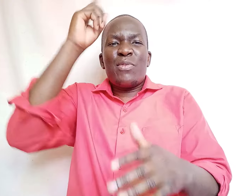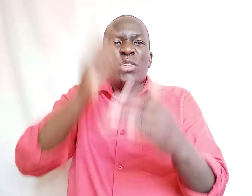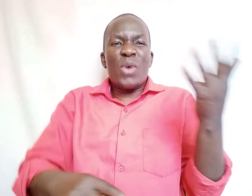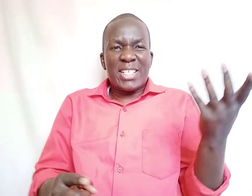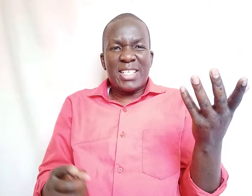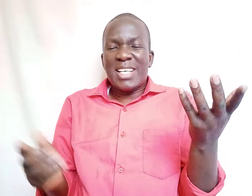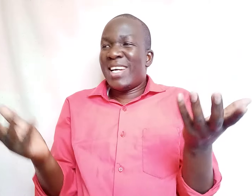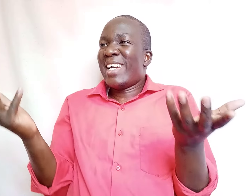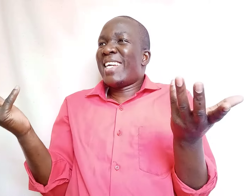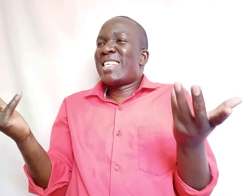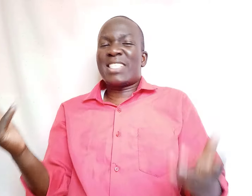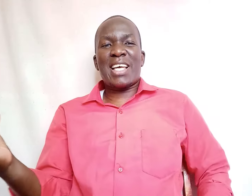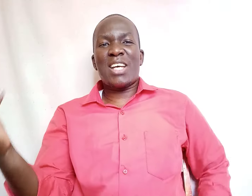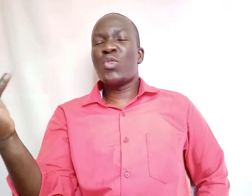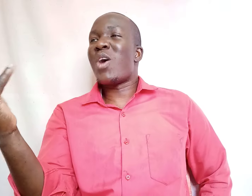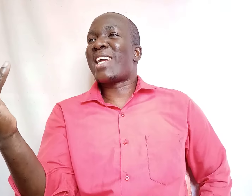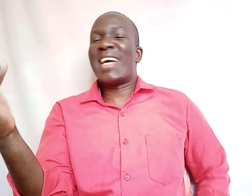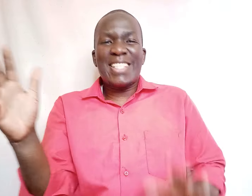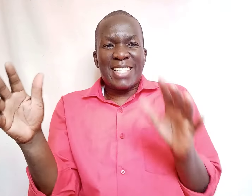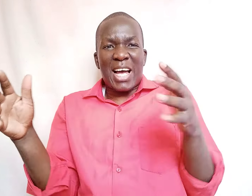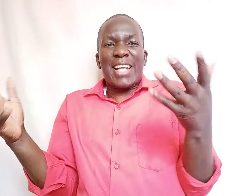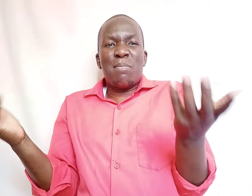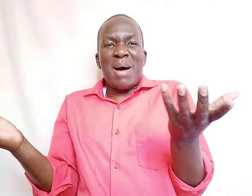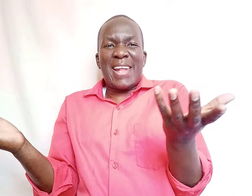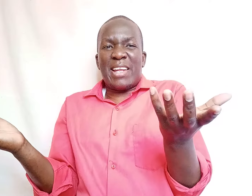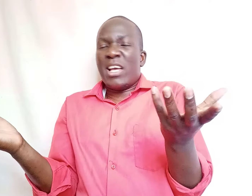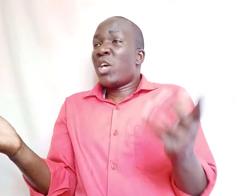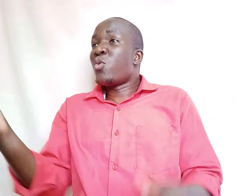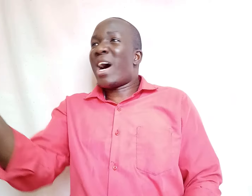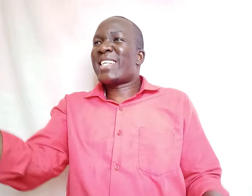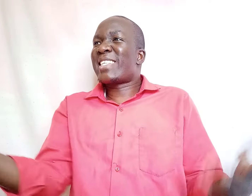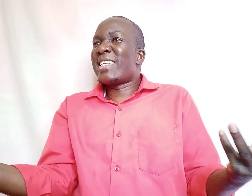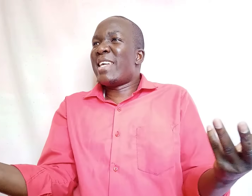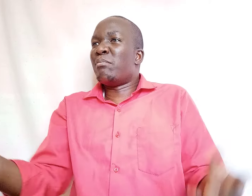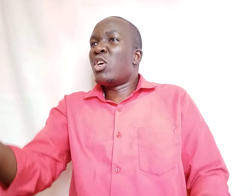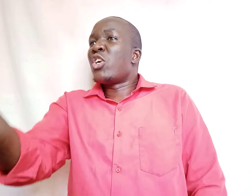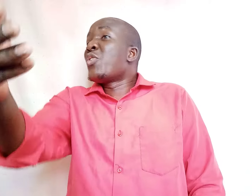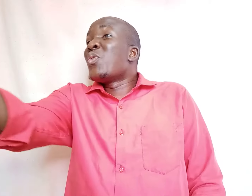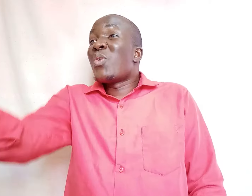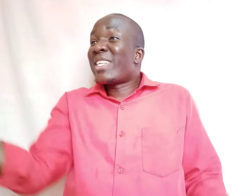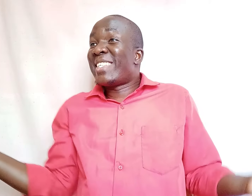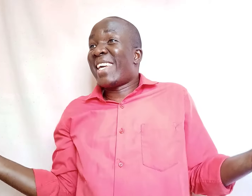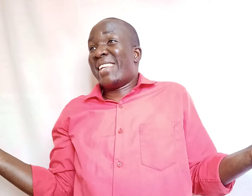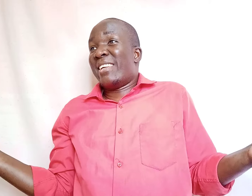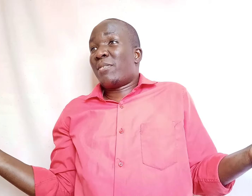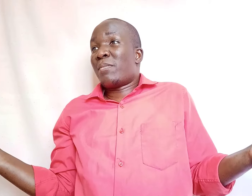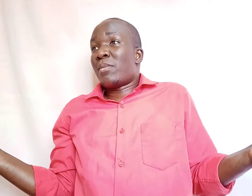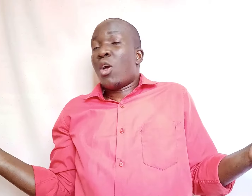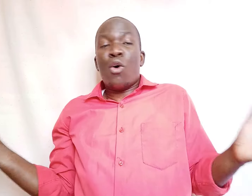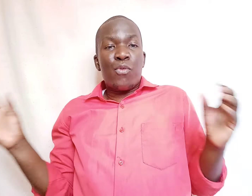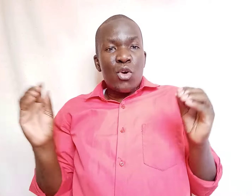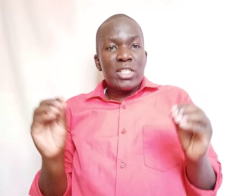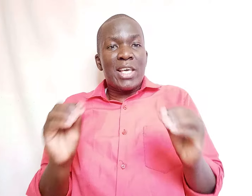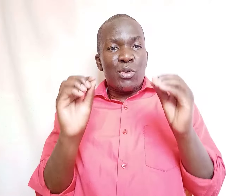even what? It's a demand. You are asking them, do you know what he said? Of course, they will